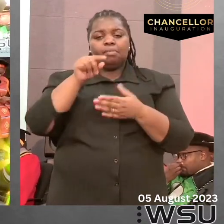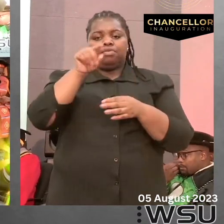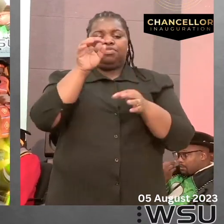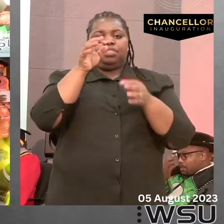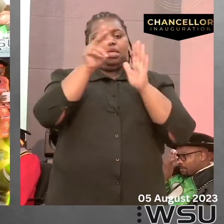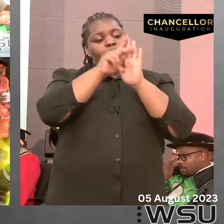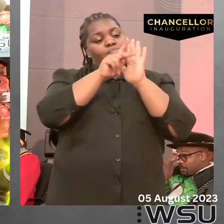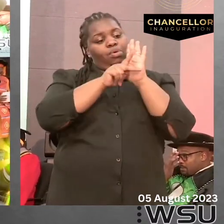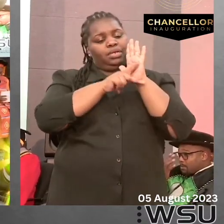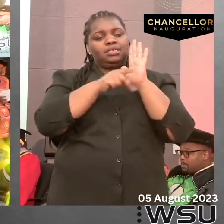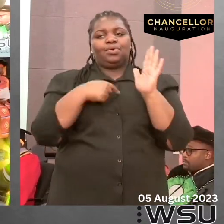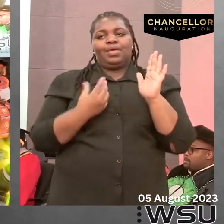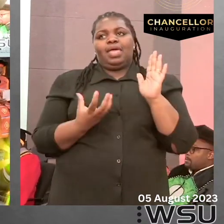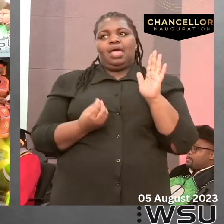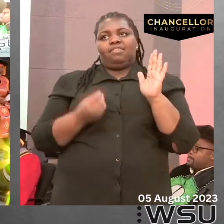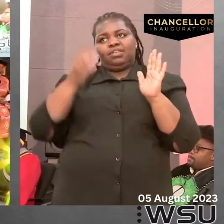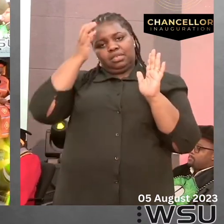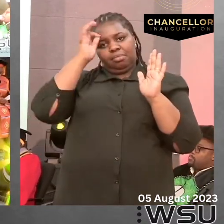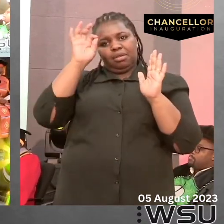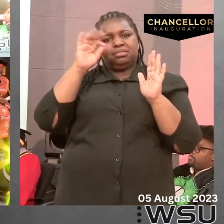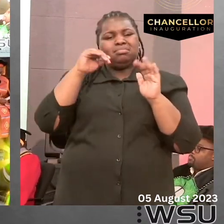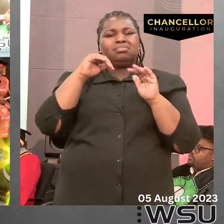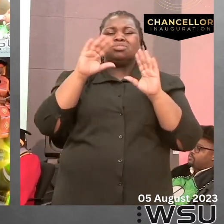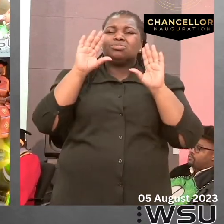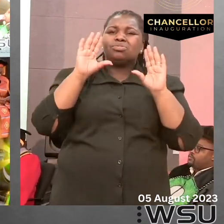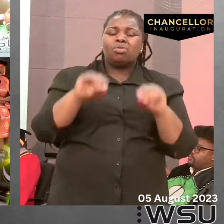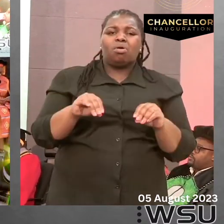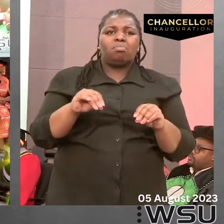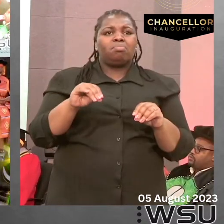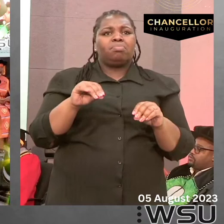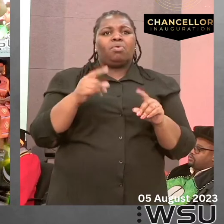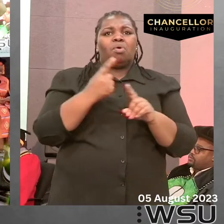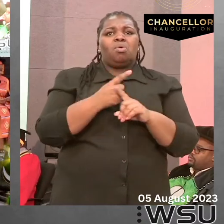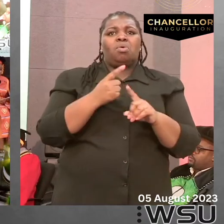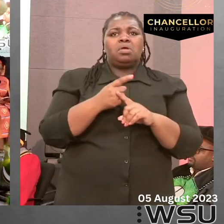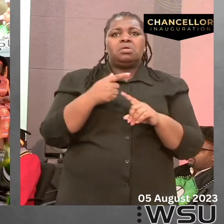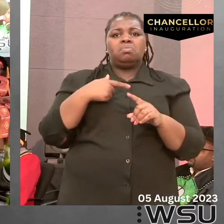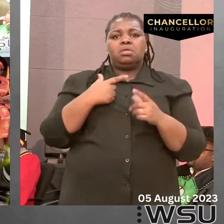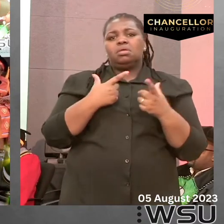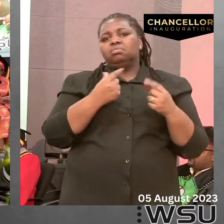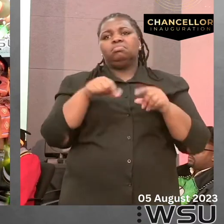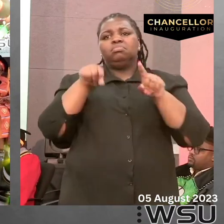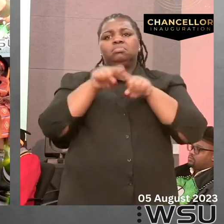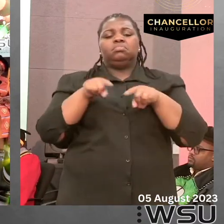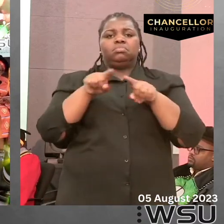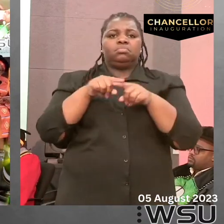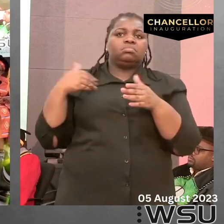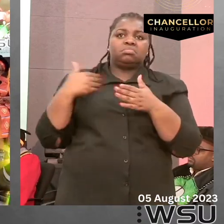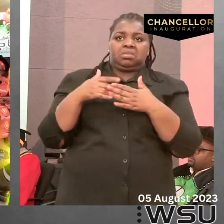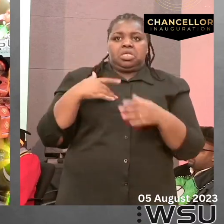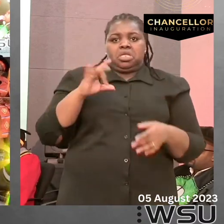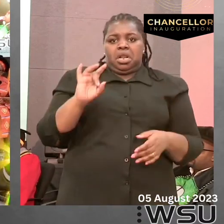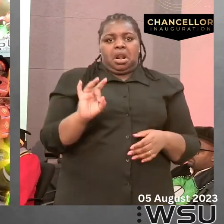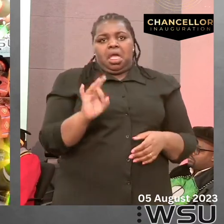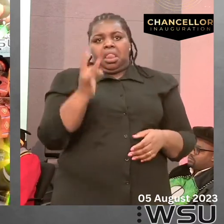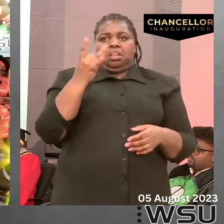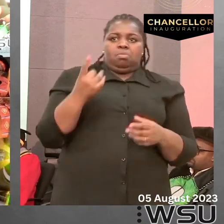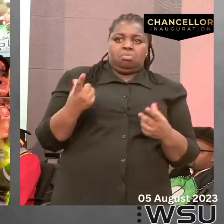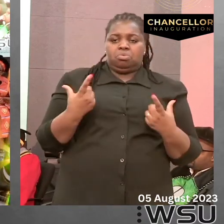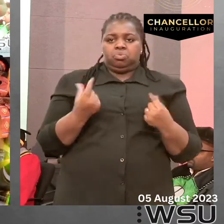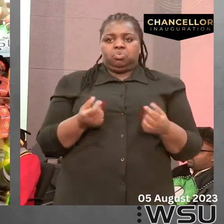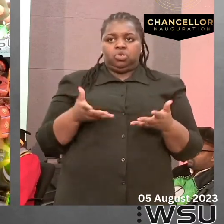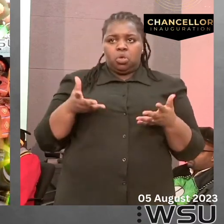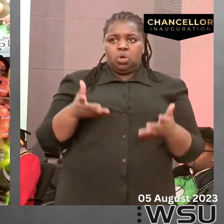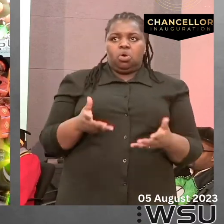we have in government. Sihluka ne routine governance. Siqhayelu yenza ngolu hlobo